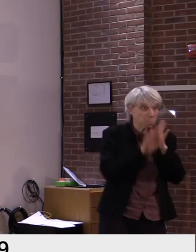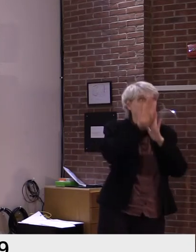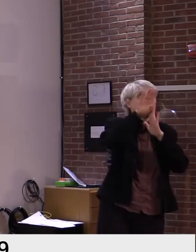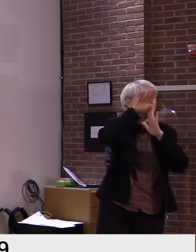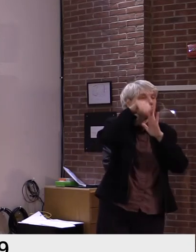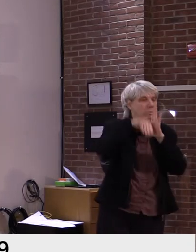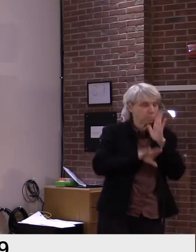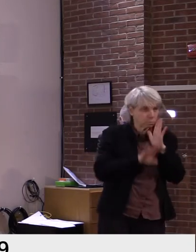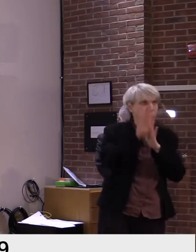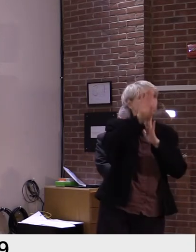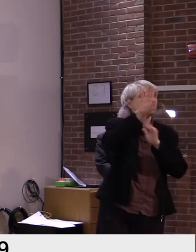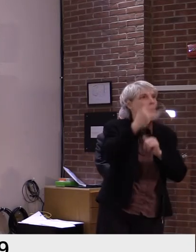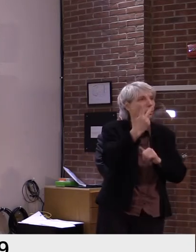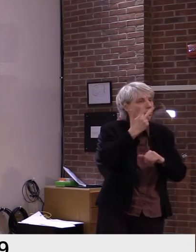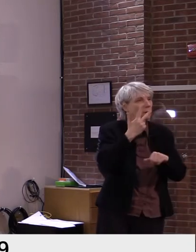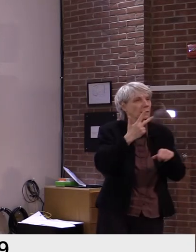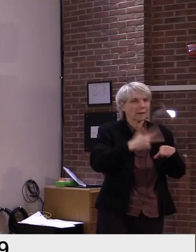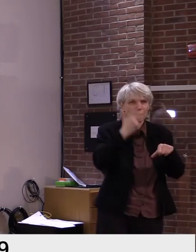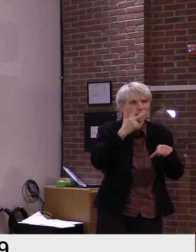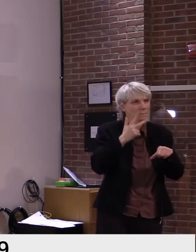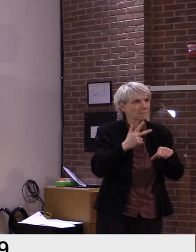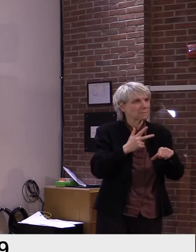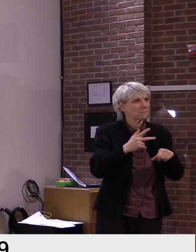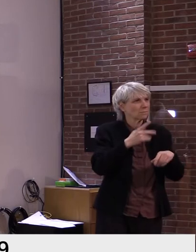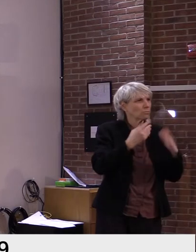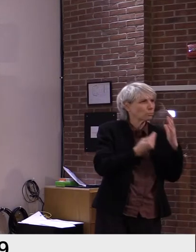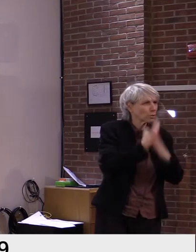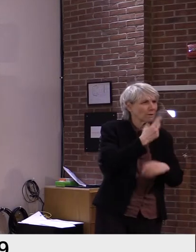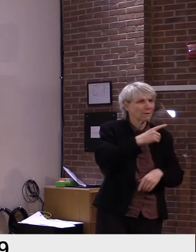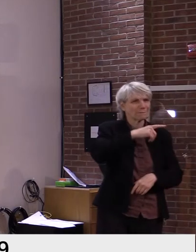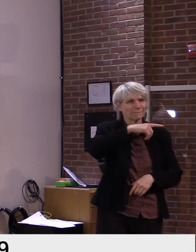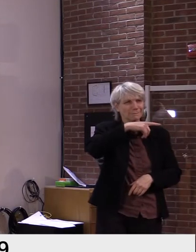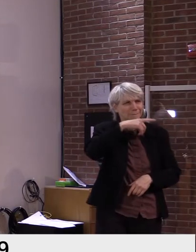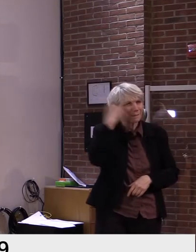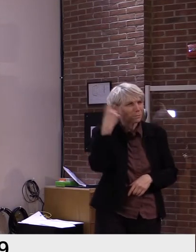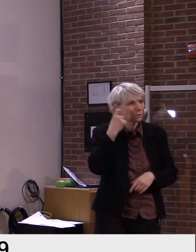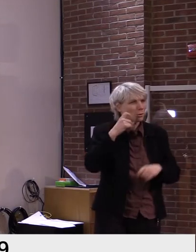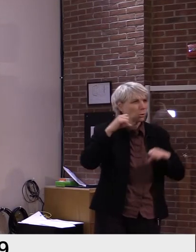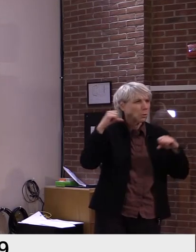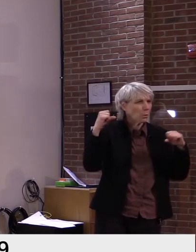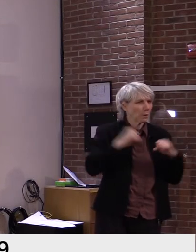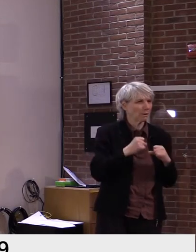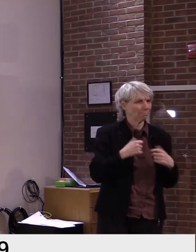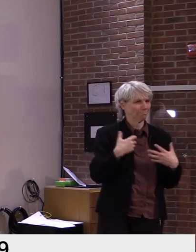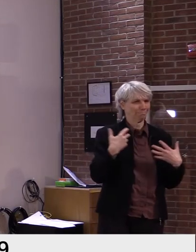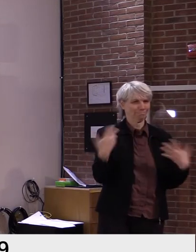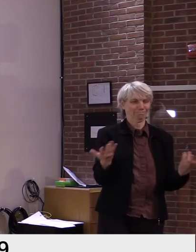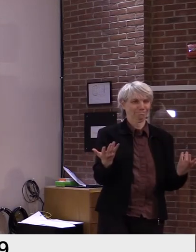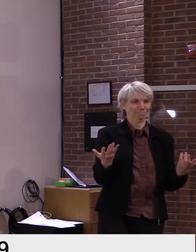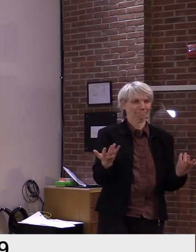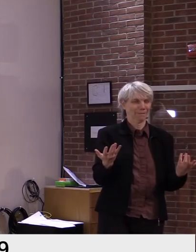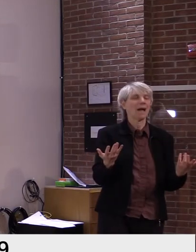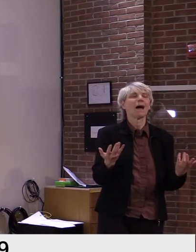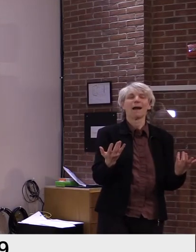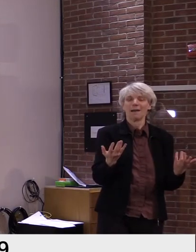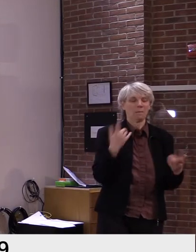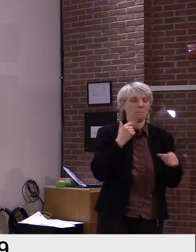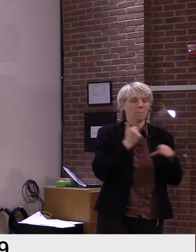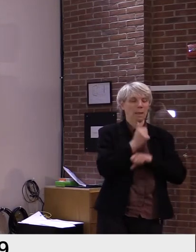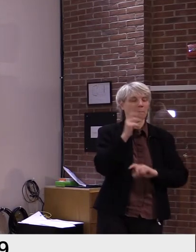seasons. So I'm not sure that part makes as much sense. I do think that human behaviors are